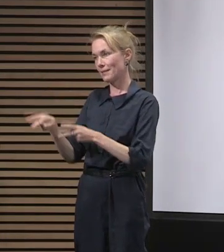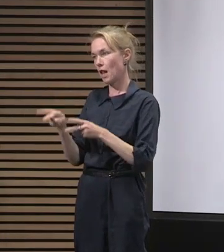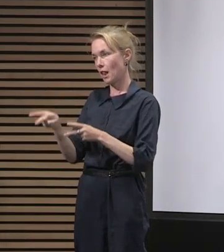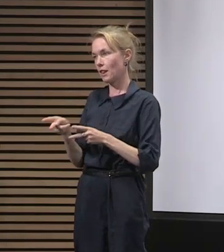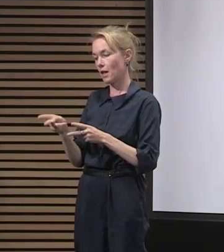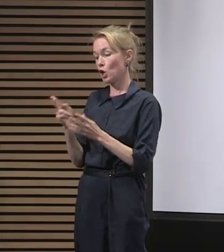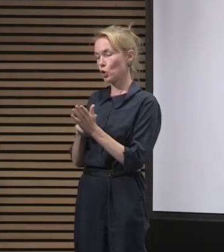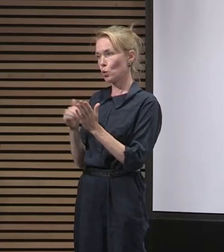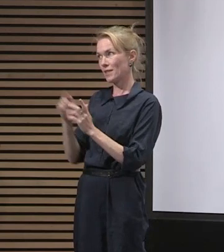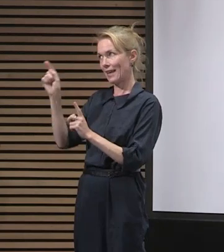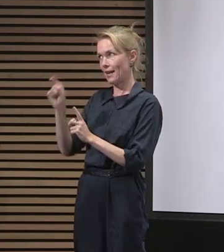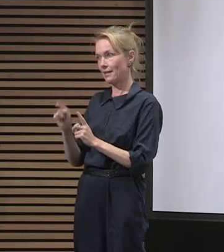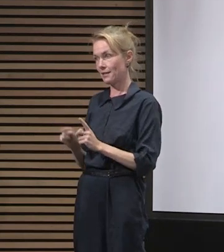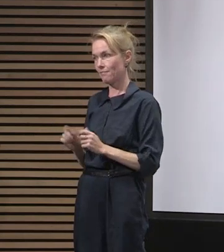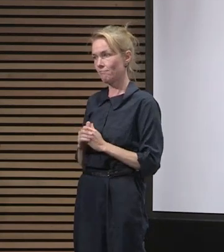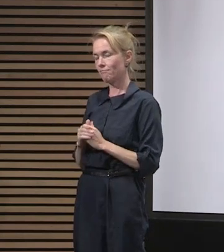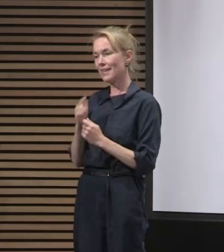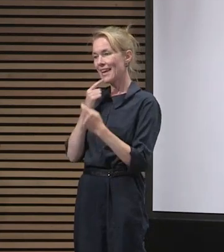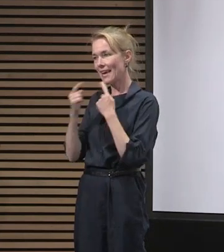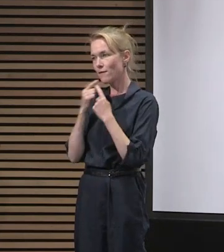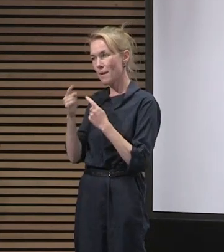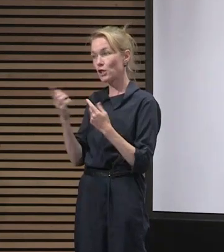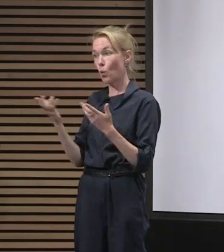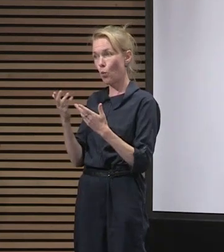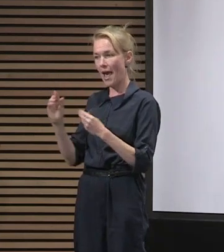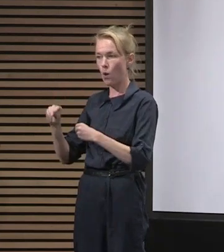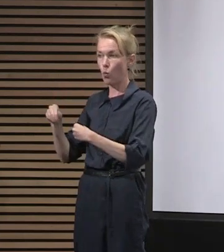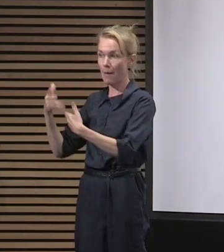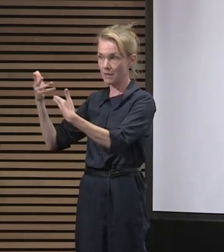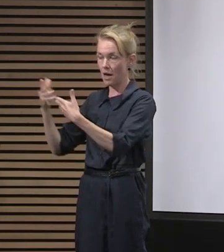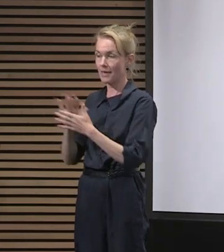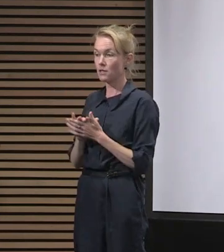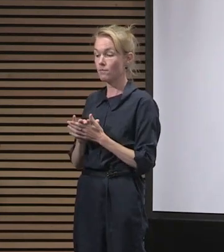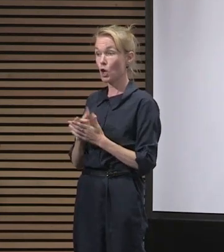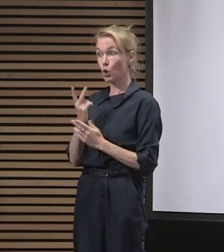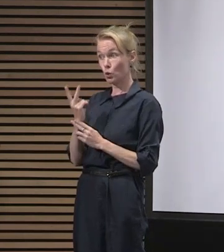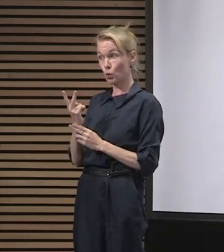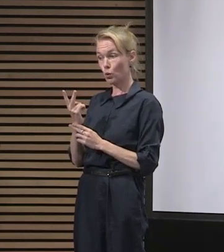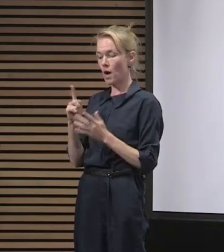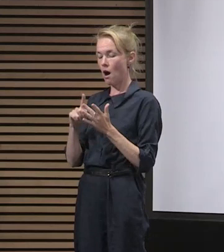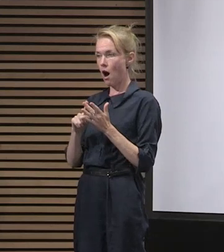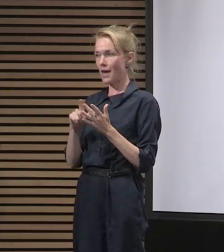our website. I can tell you that 2 people are in intensive care, both are stable.